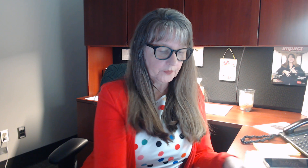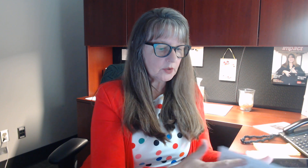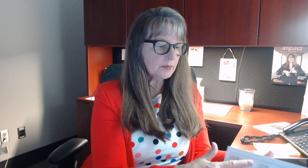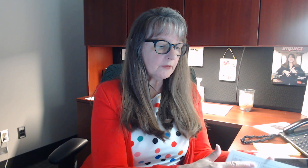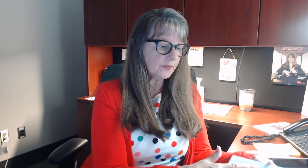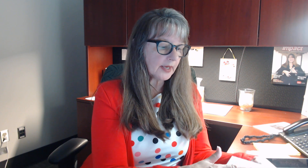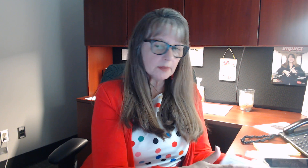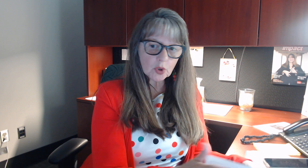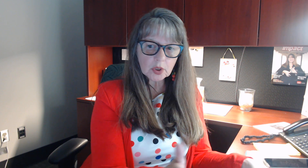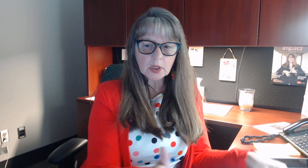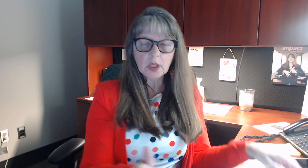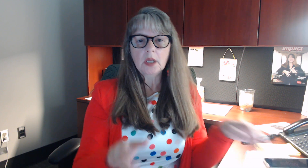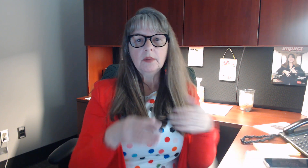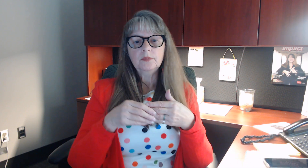To be flexible,